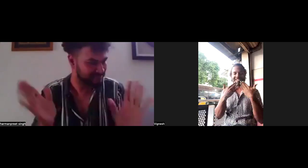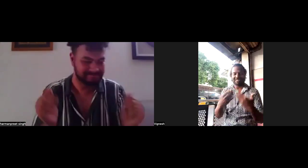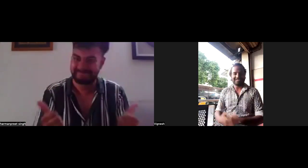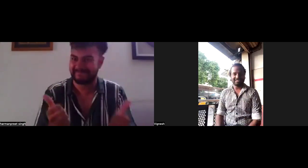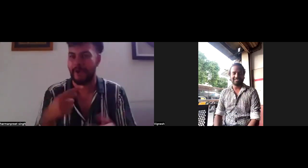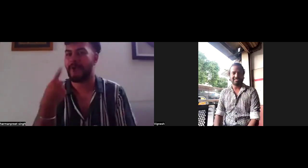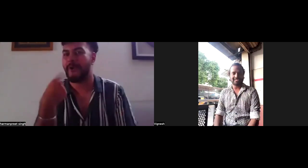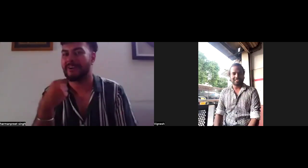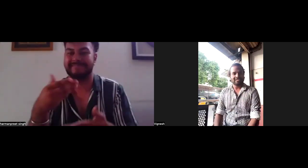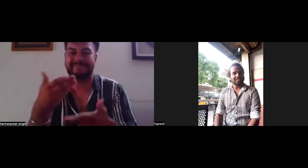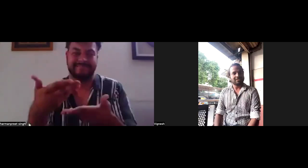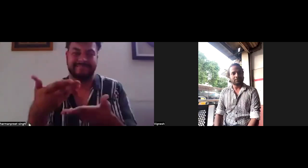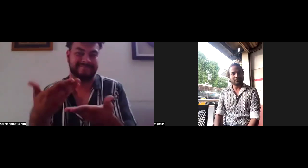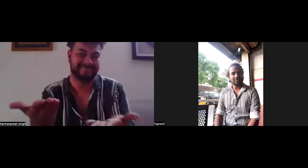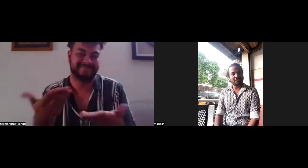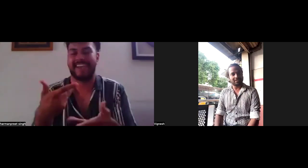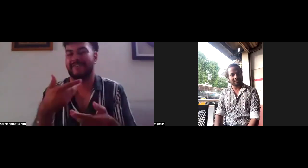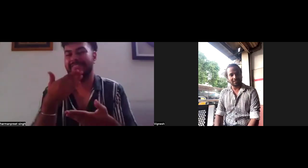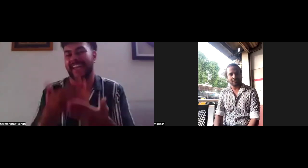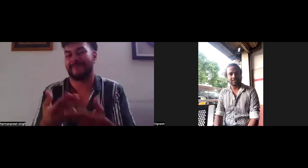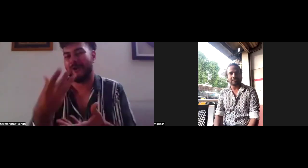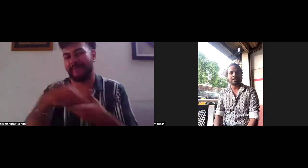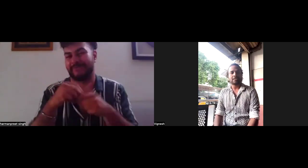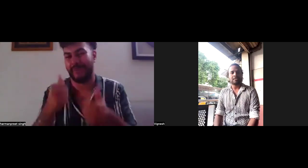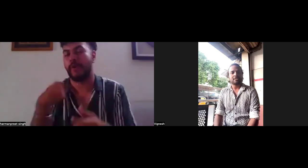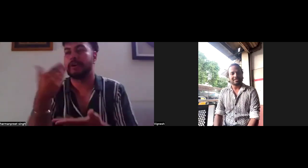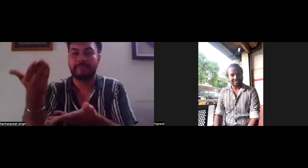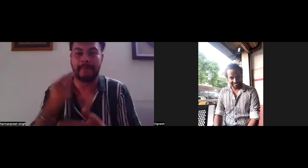Thank you, Vignesh. Thanks for explaining. Thanks for sharing.